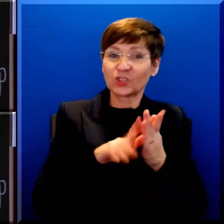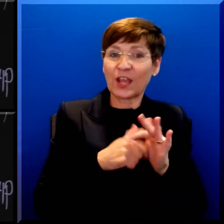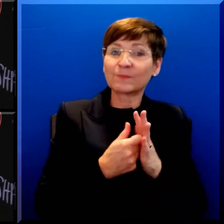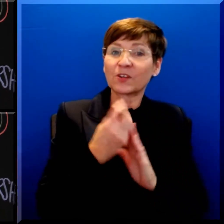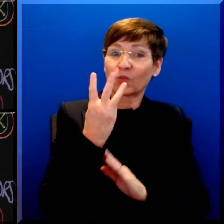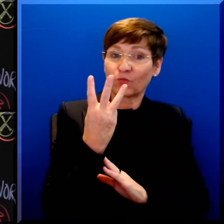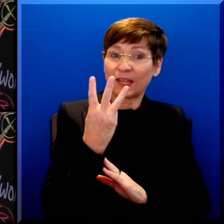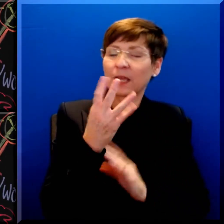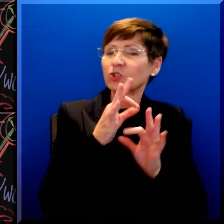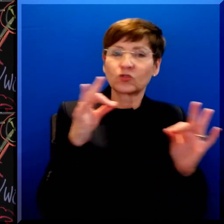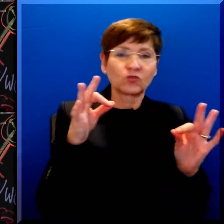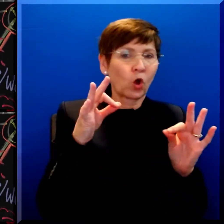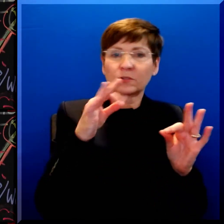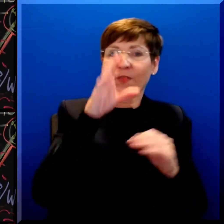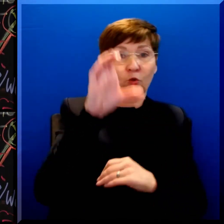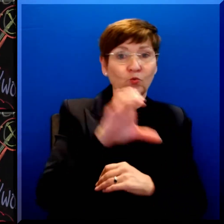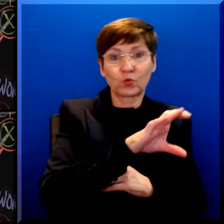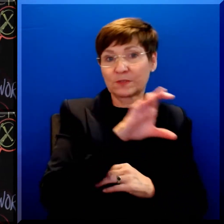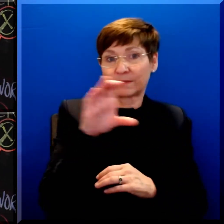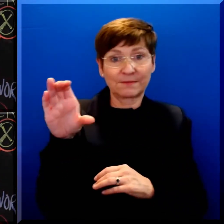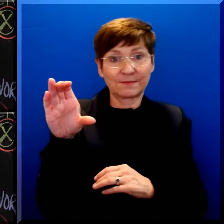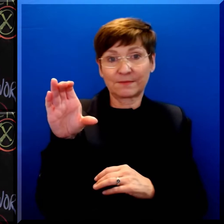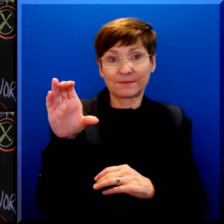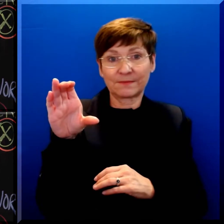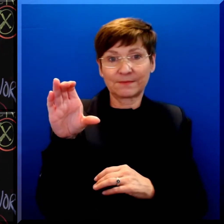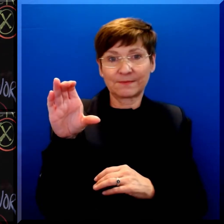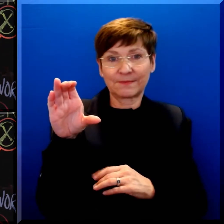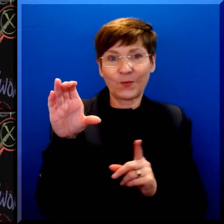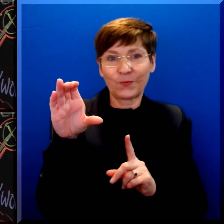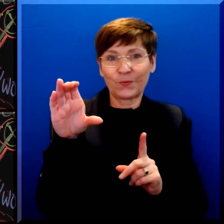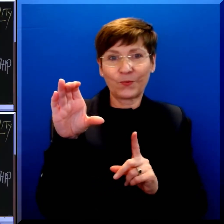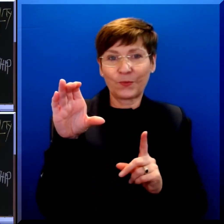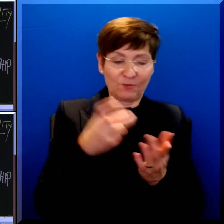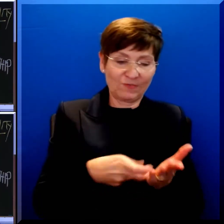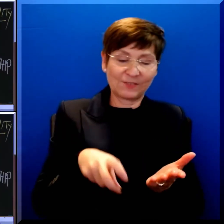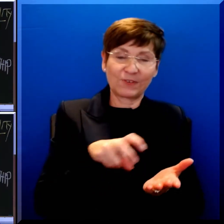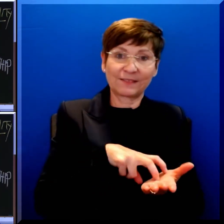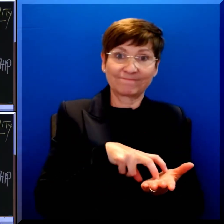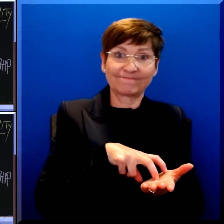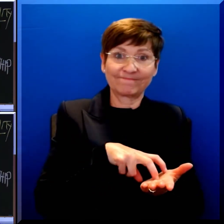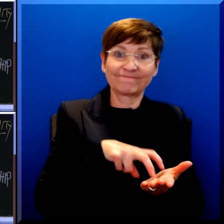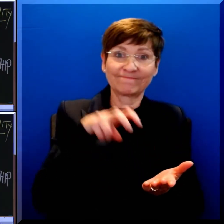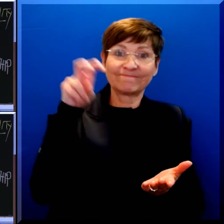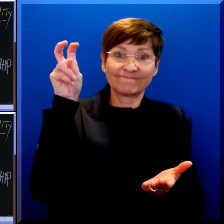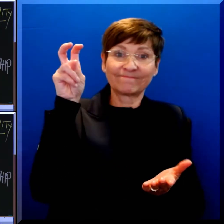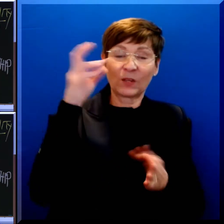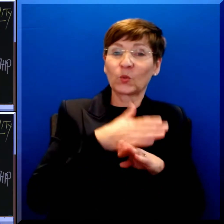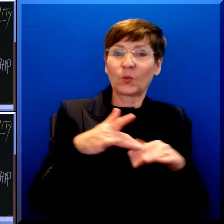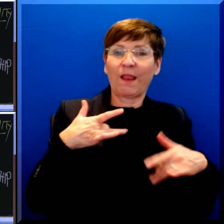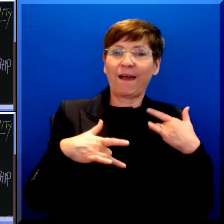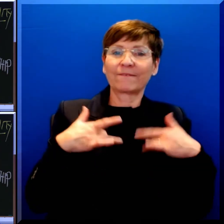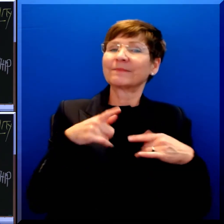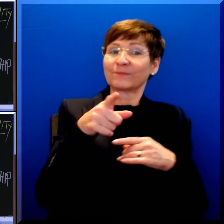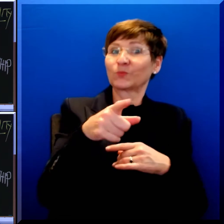is not cross and crucifixion. It is what? Resurrection. Resurrection to new life. We all love chapter 3, don't